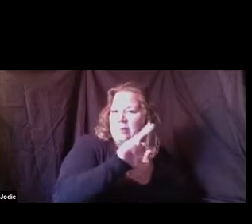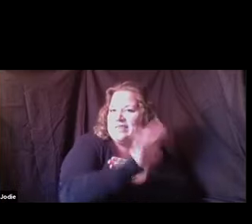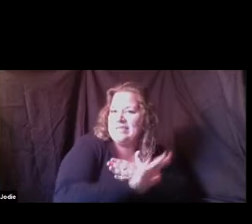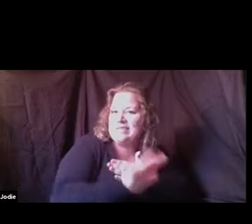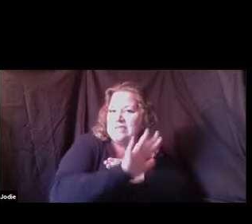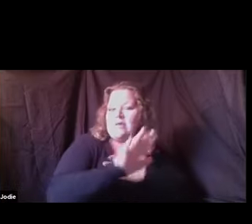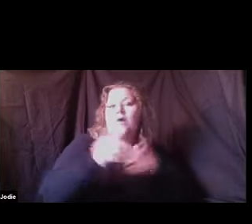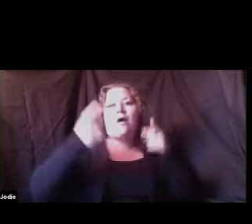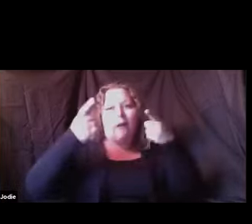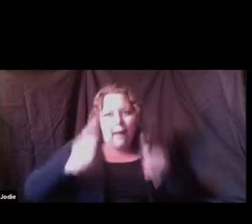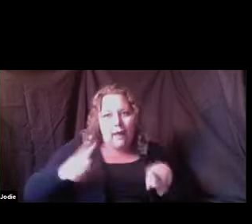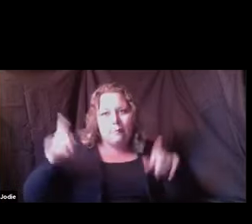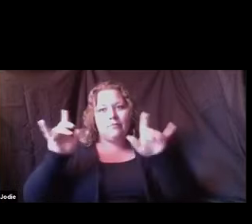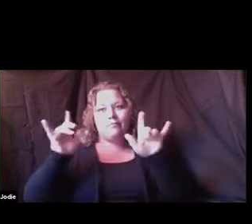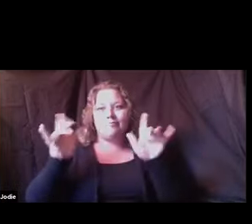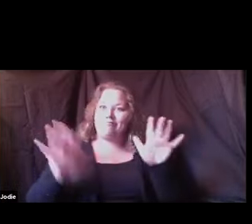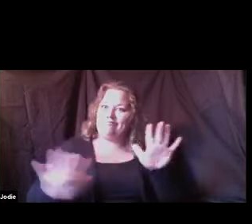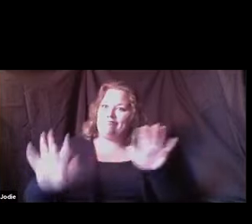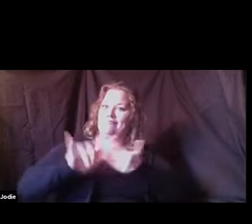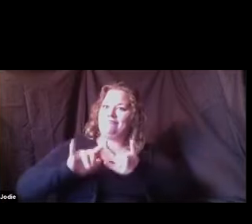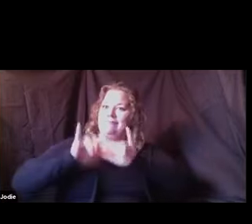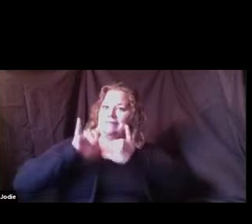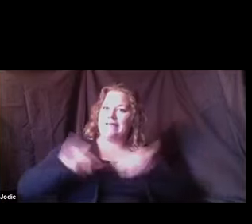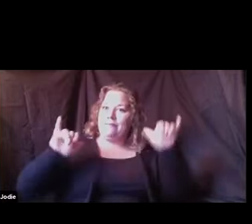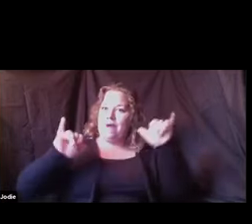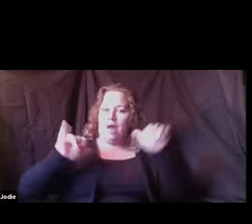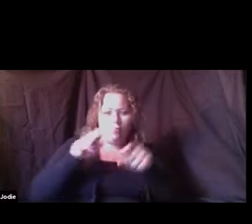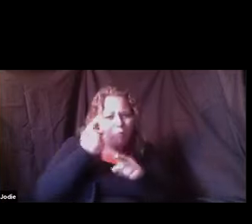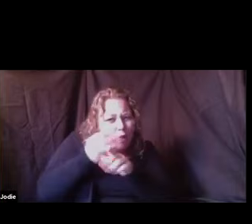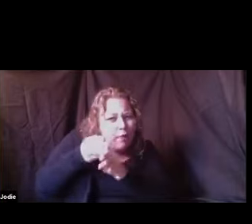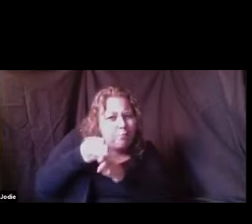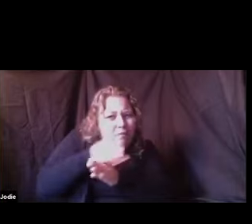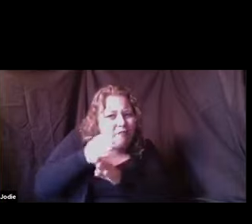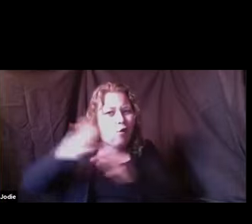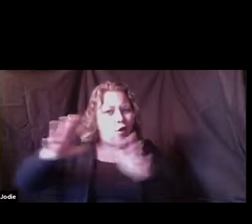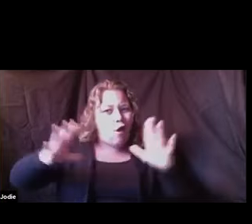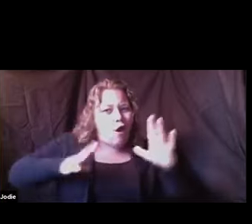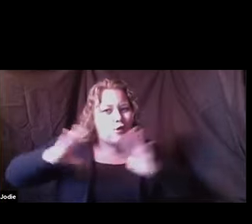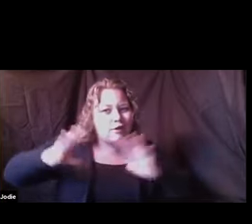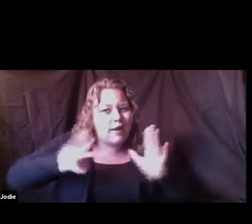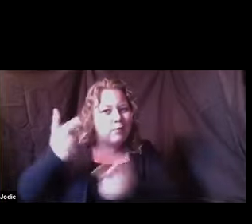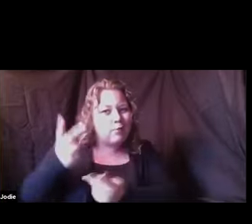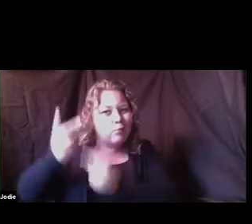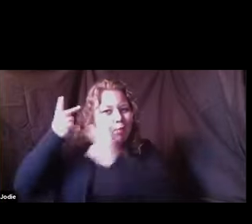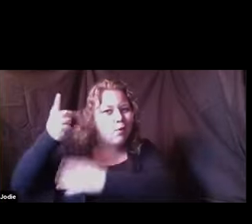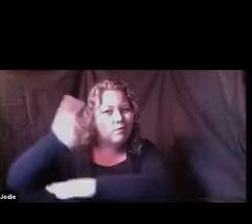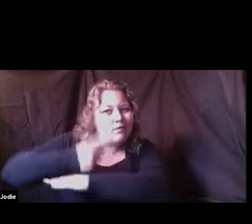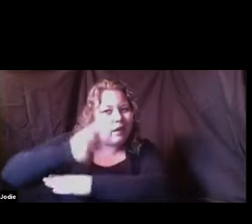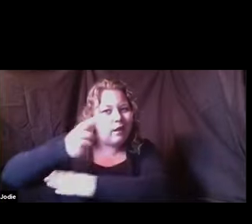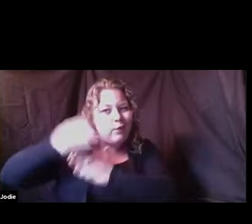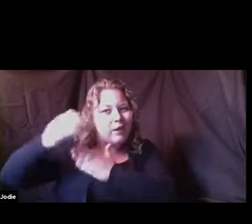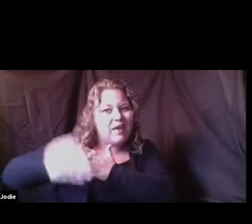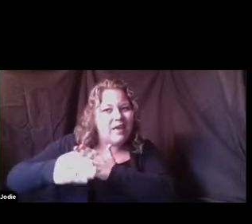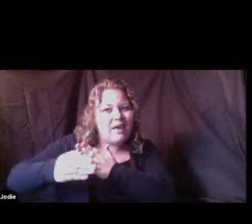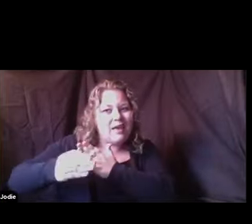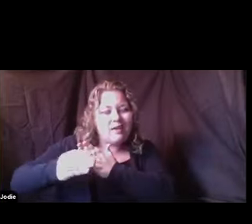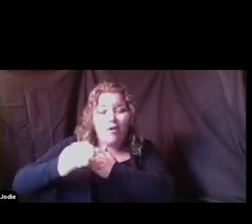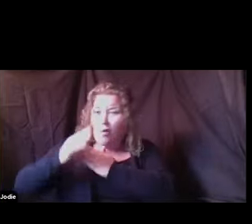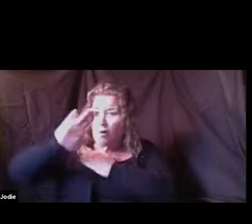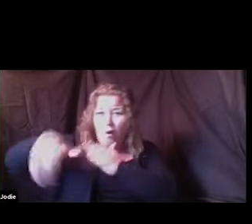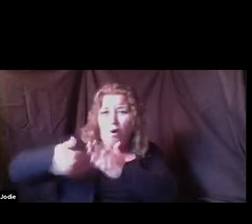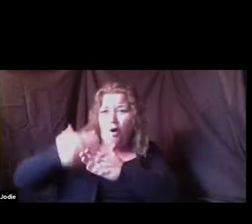on the Thursday before that holiday weekend. They were all going to the same lab for